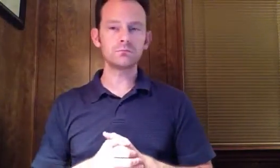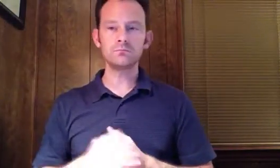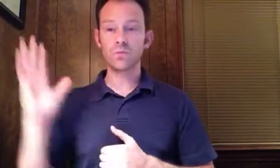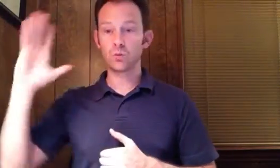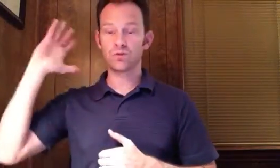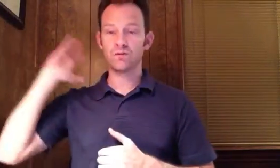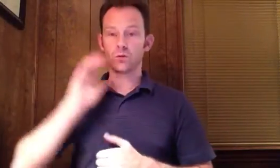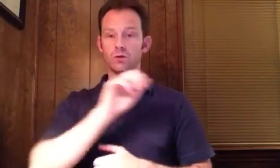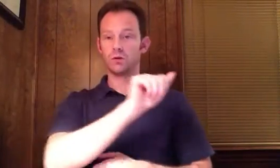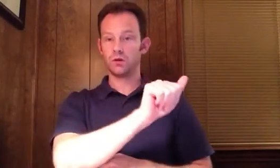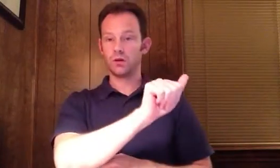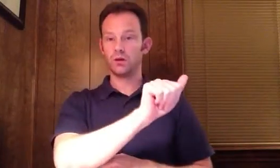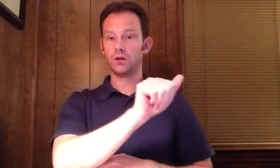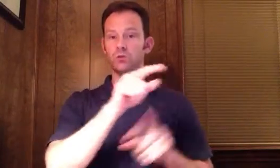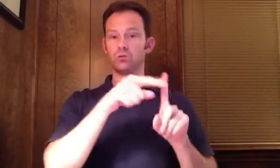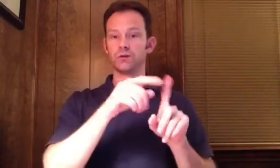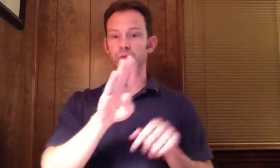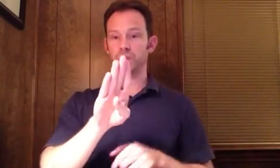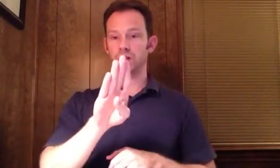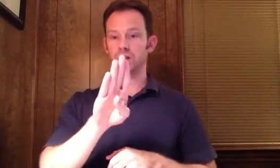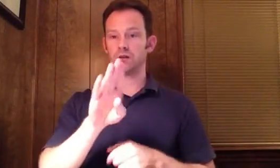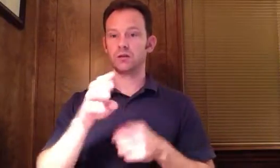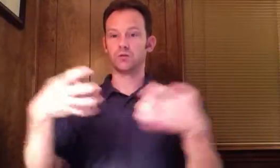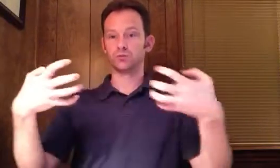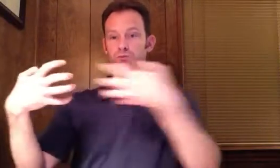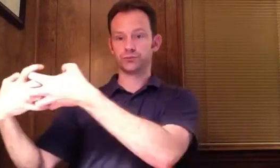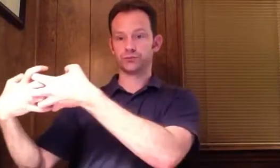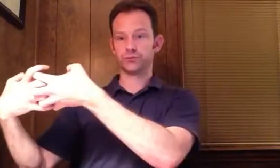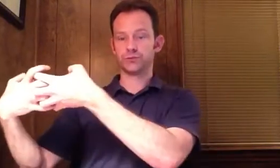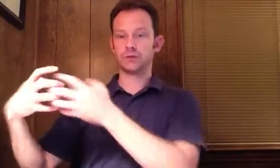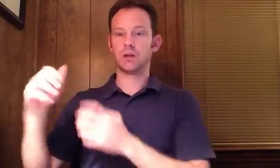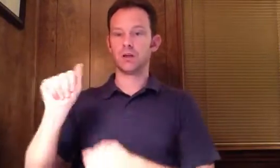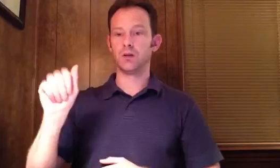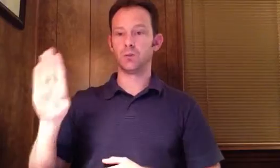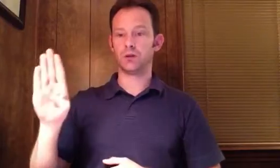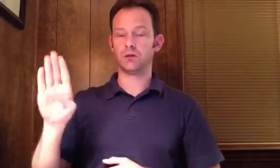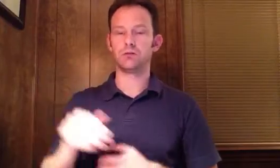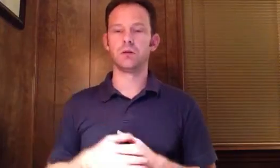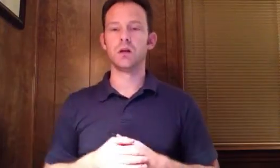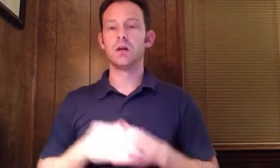AB. This time you have a single reactant giving you two products, a different format.